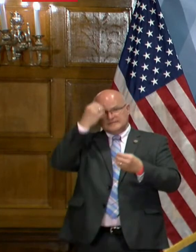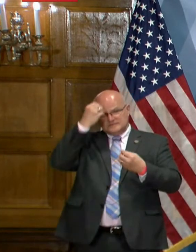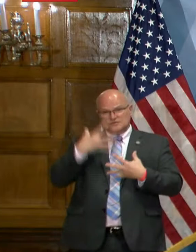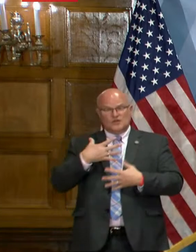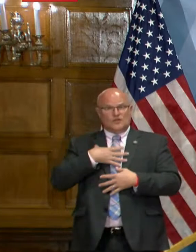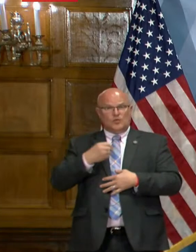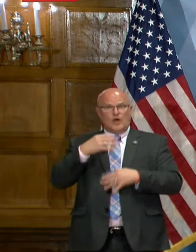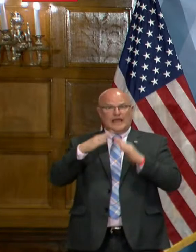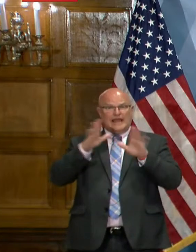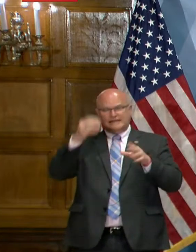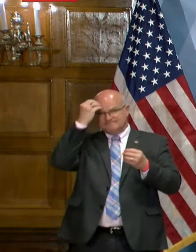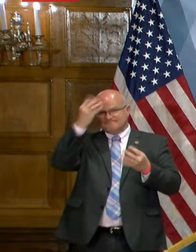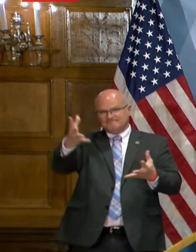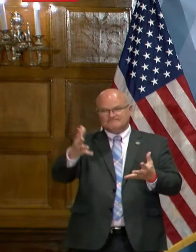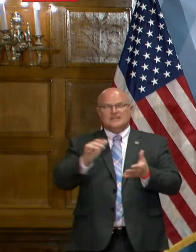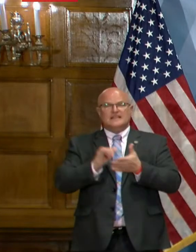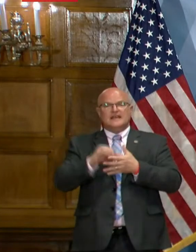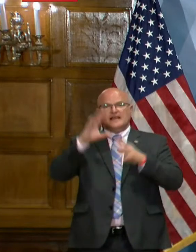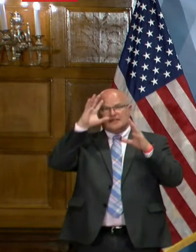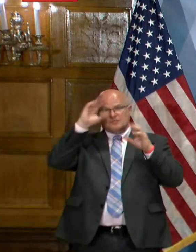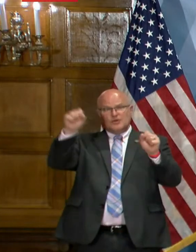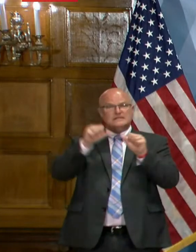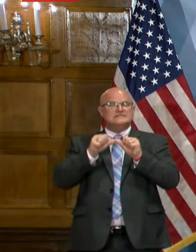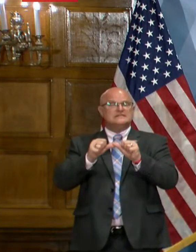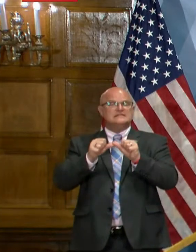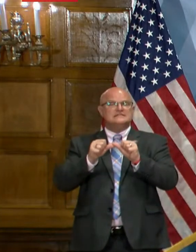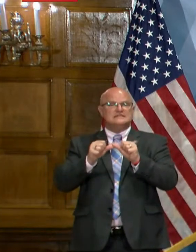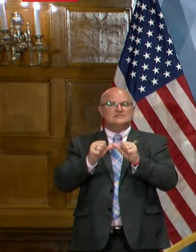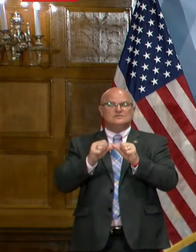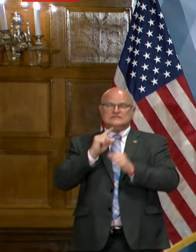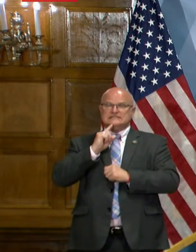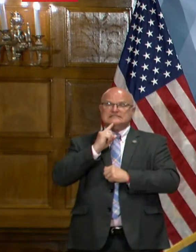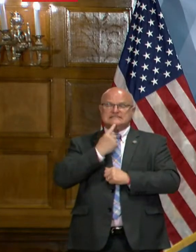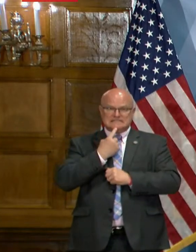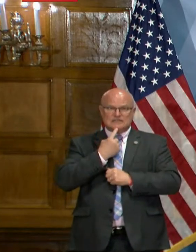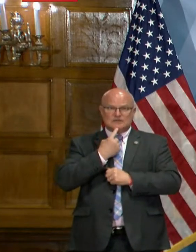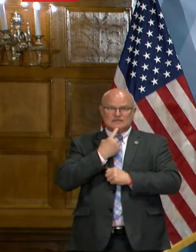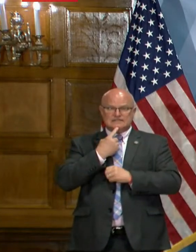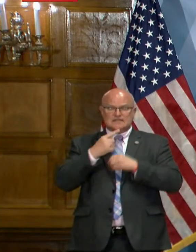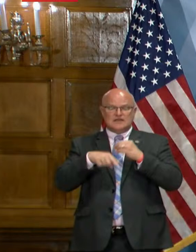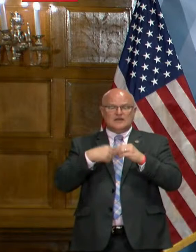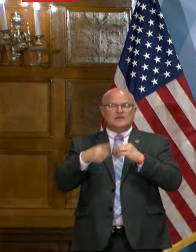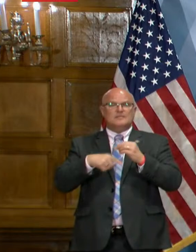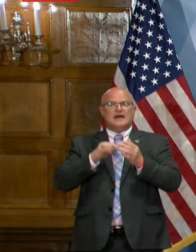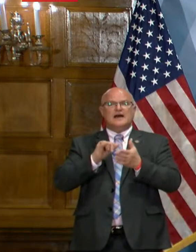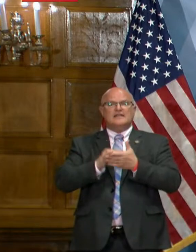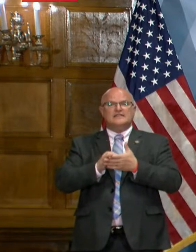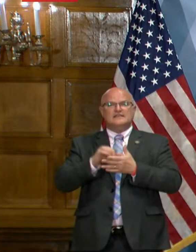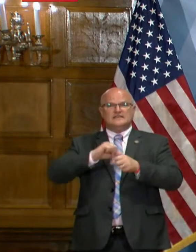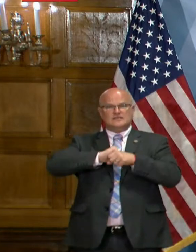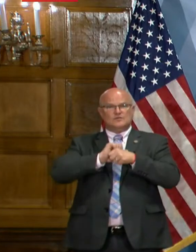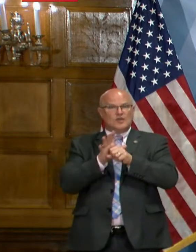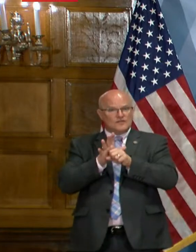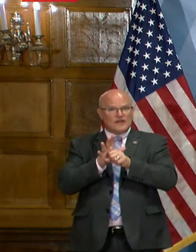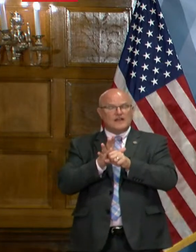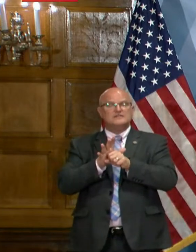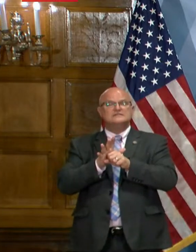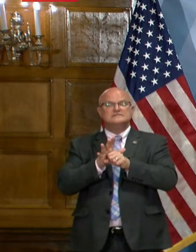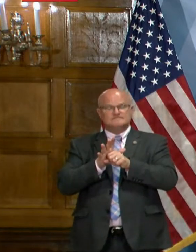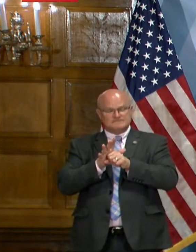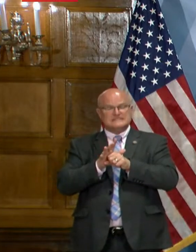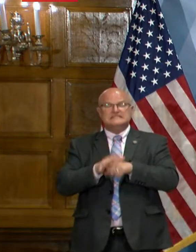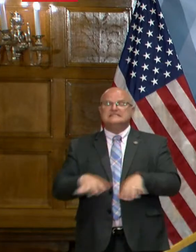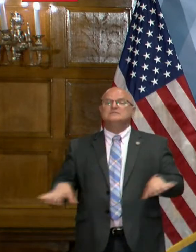White House today that the President's continued serious regard for the virus